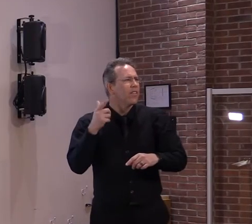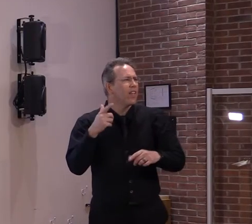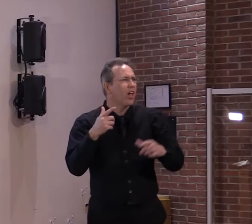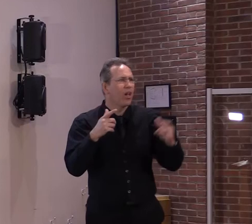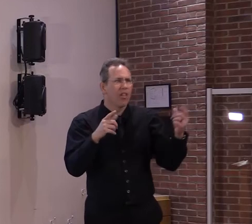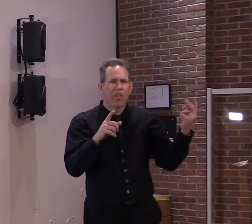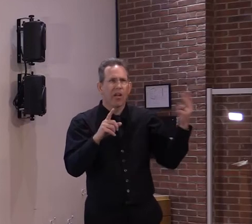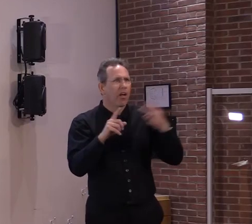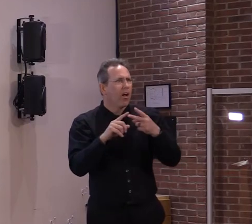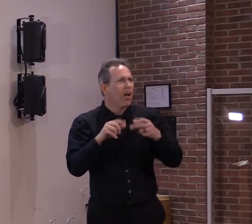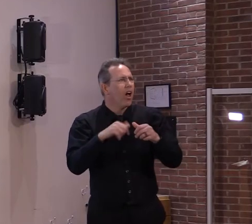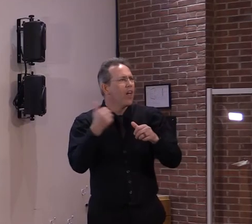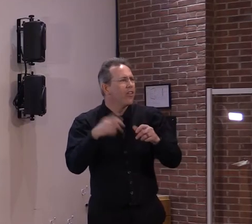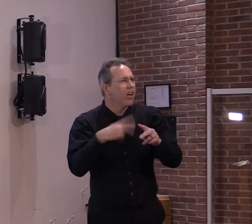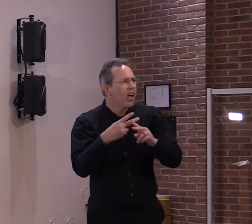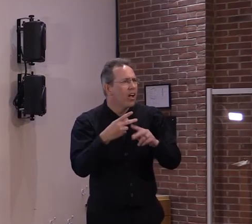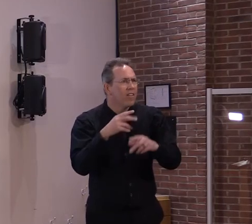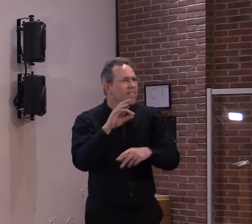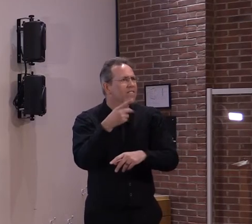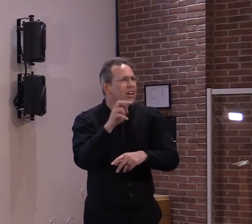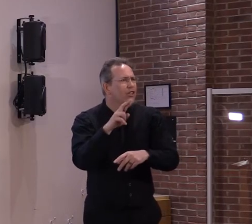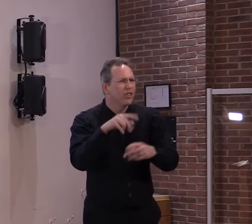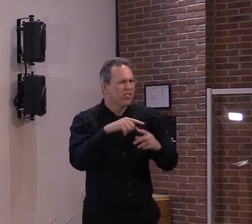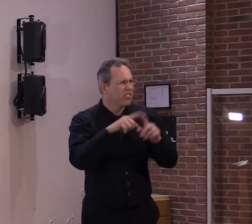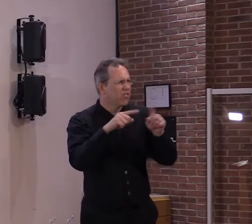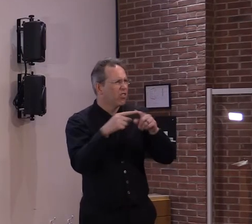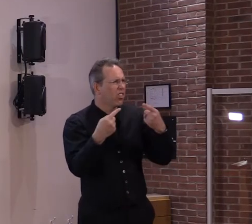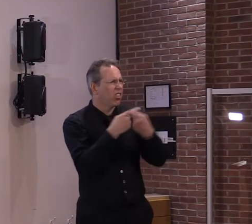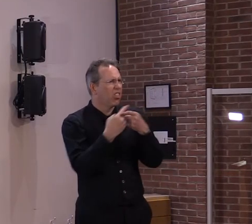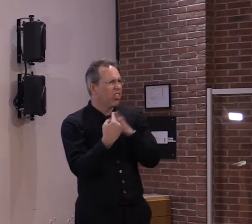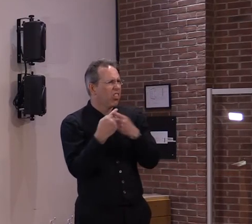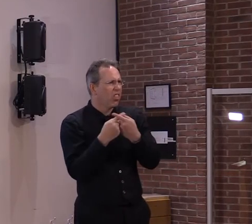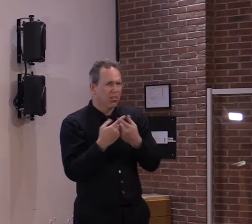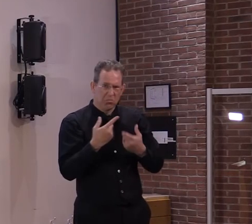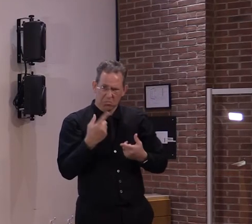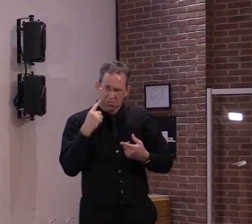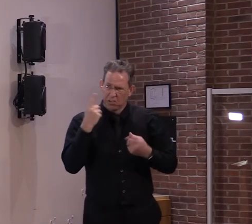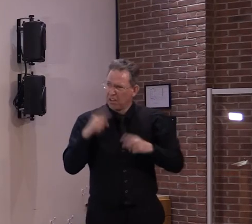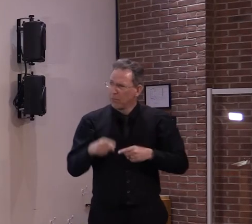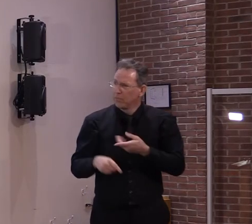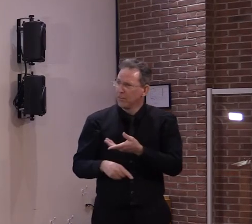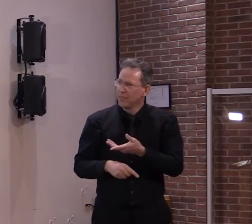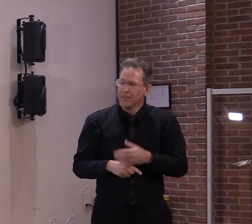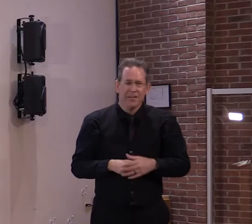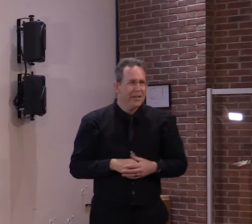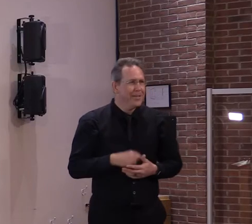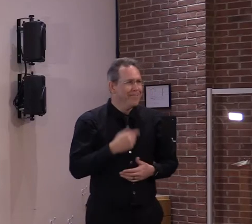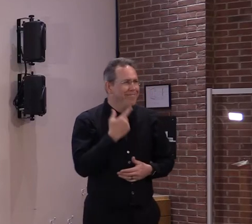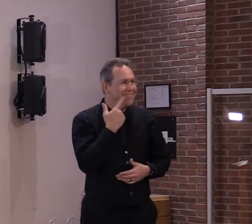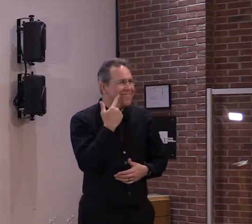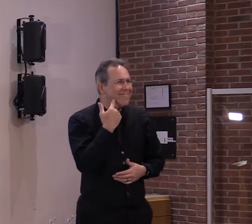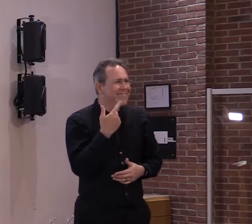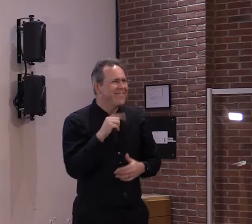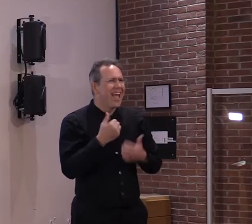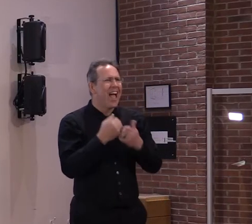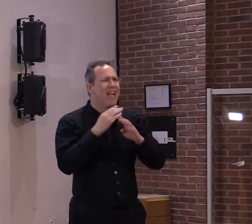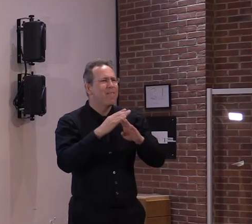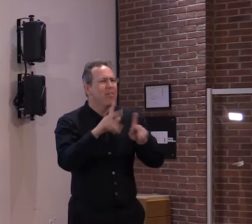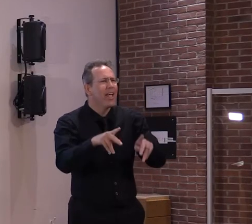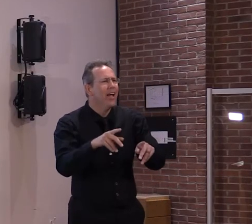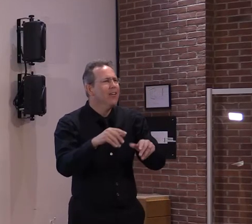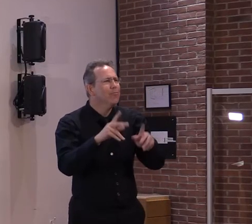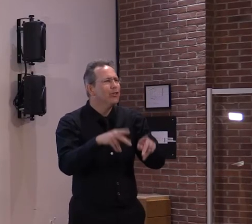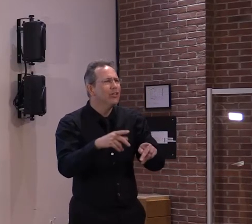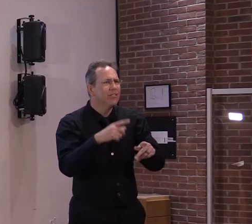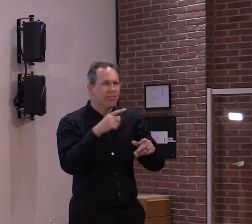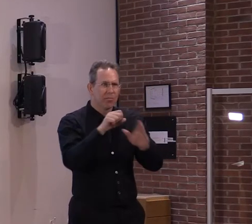Pfizer vaccines. What sort of prevention measures is the state employing to ensure that people are